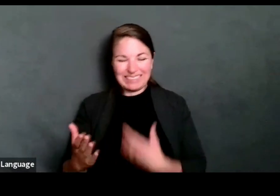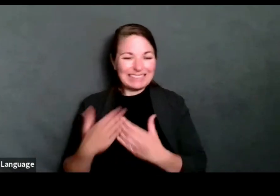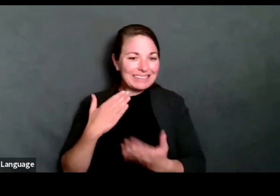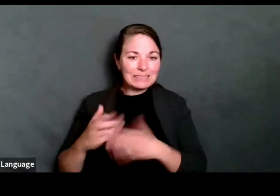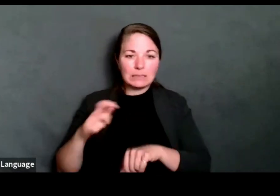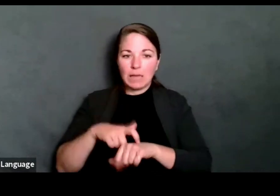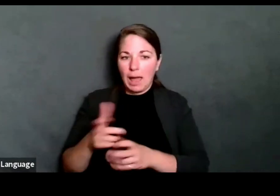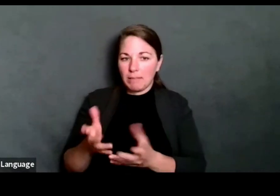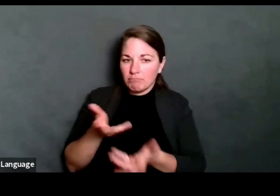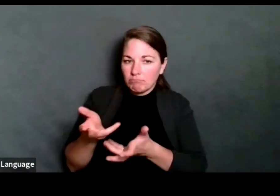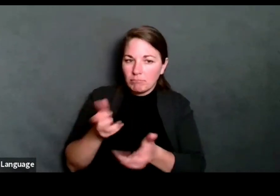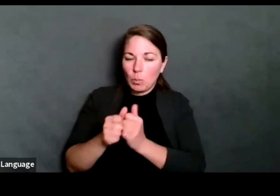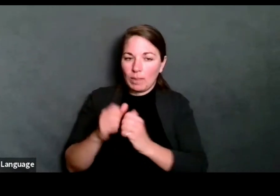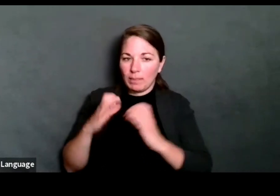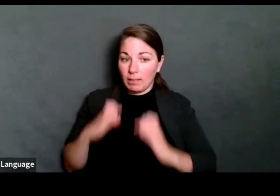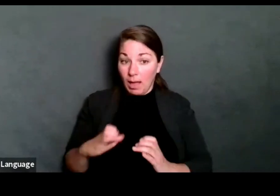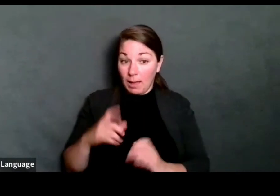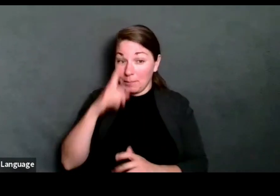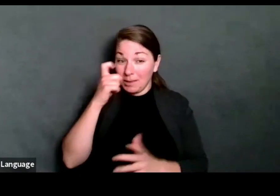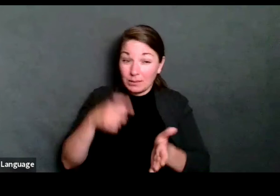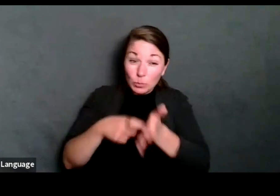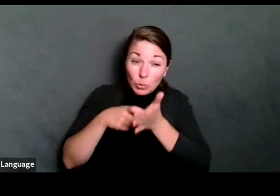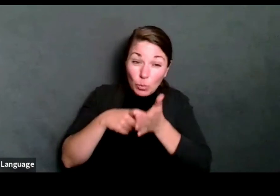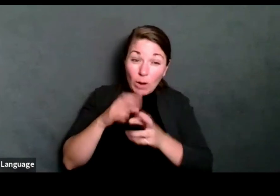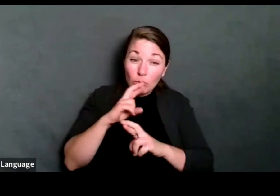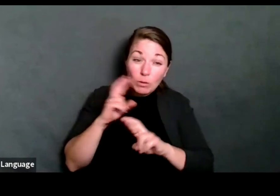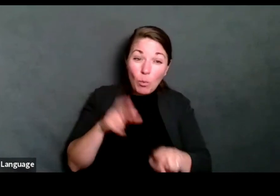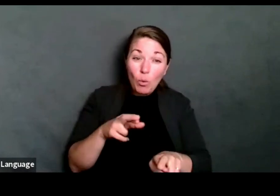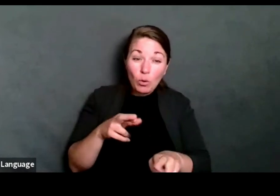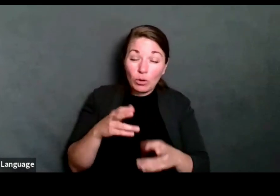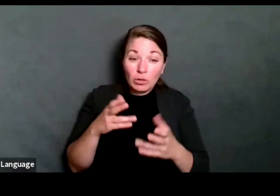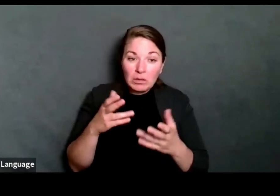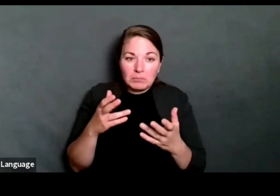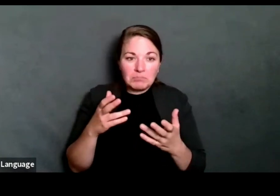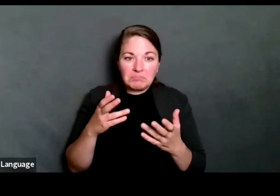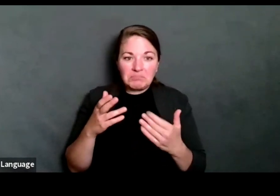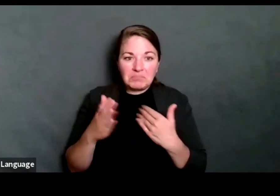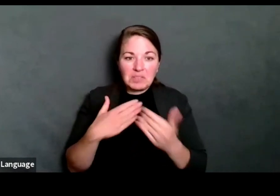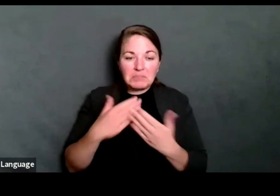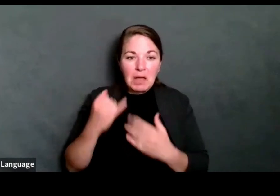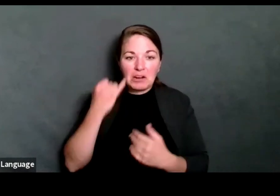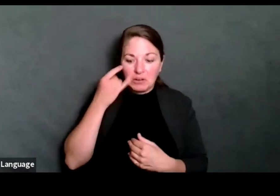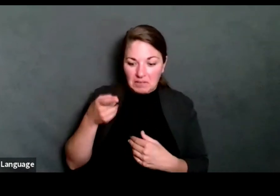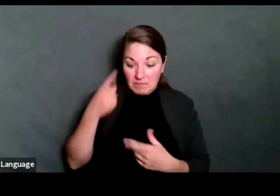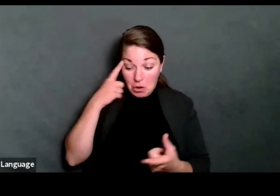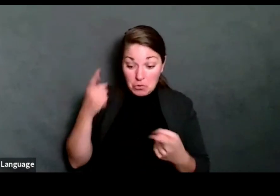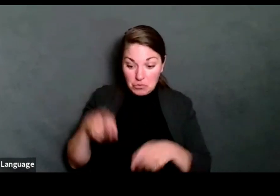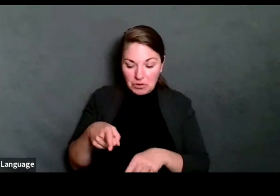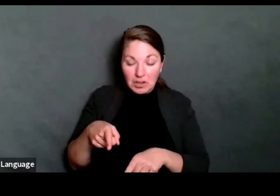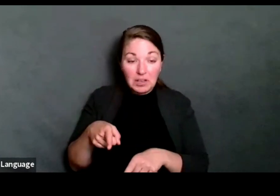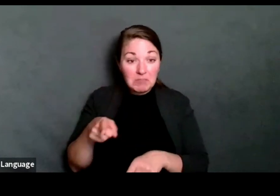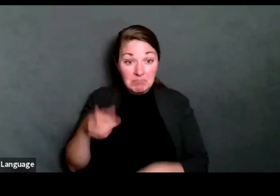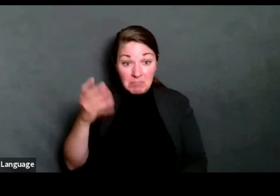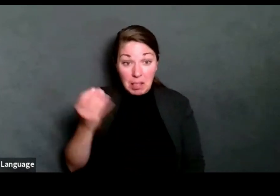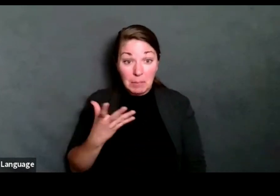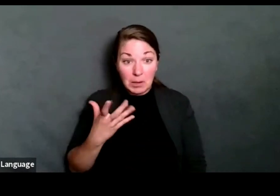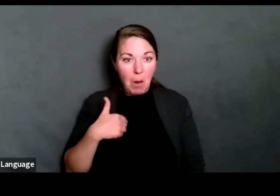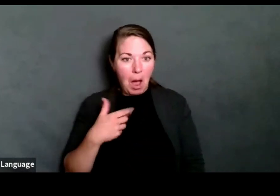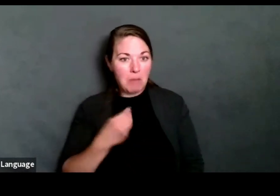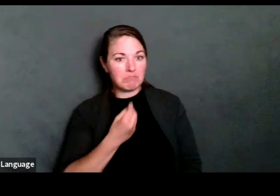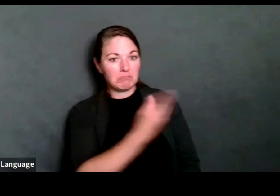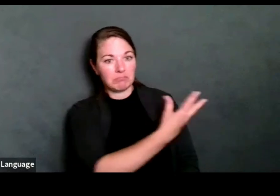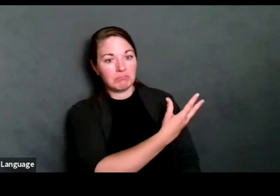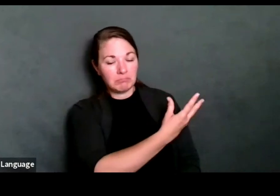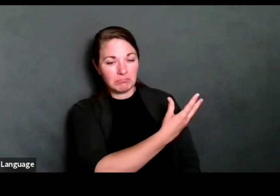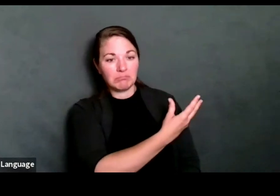client. Because mandated reporting doesn't care about whether the survivor consents to the report. So we have to give